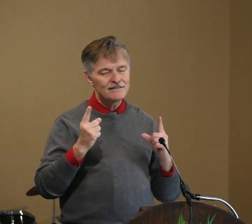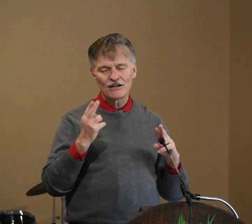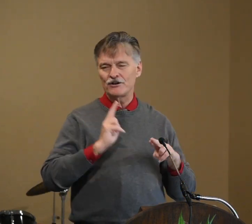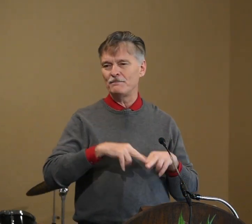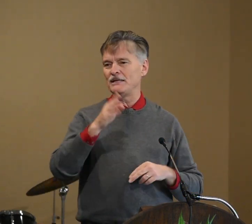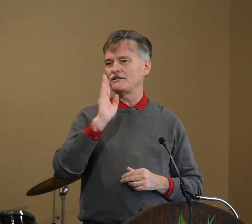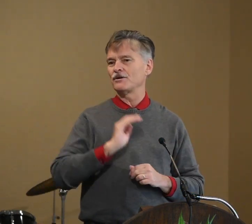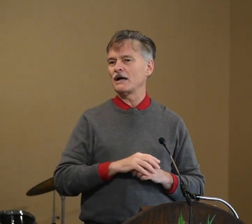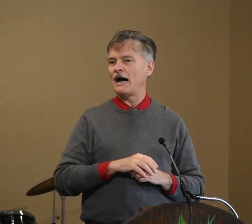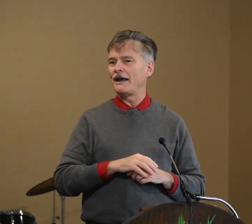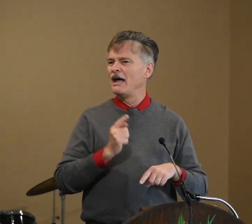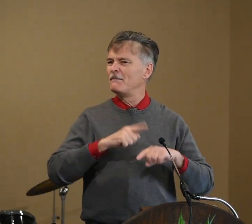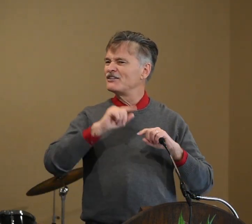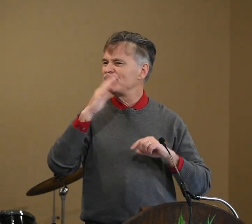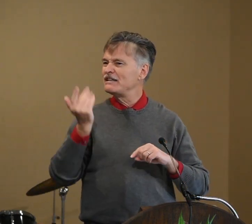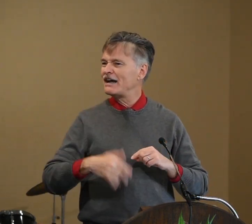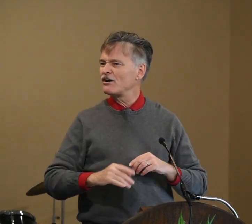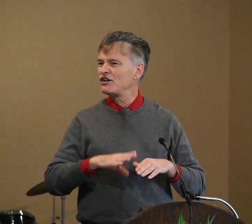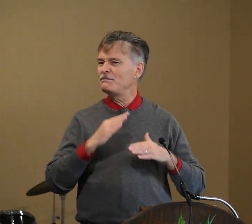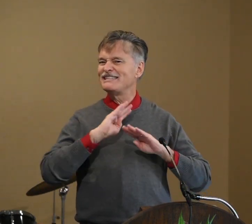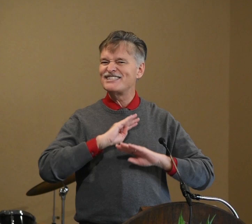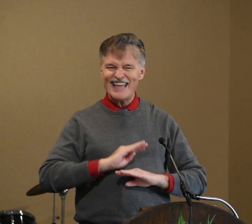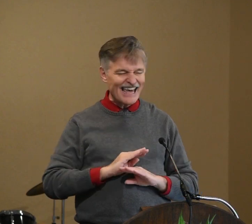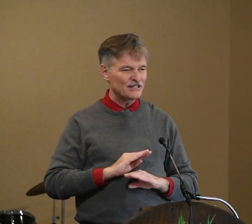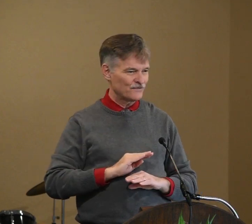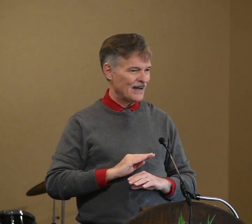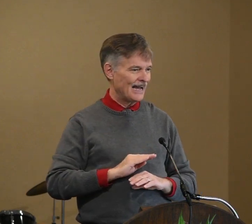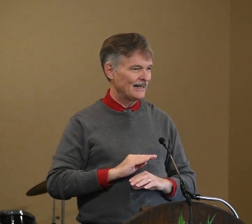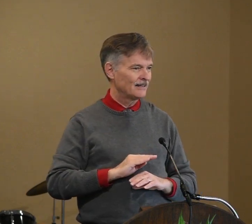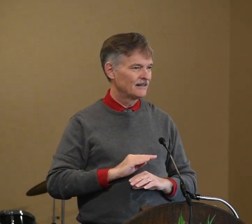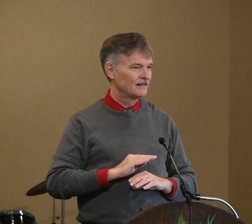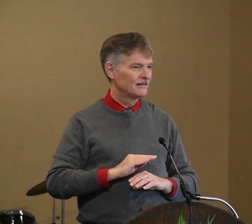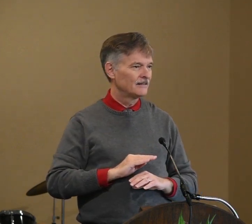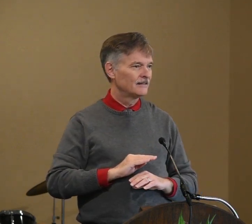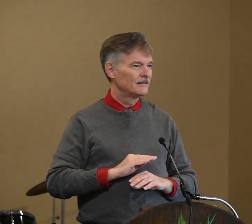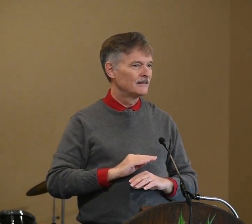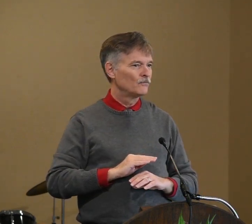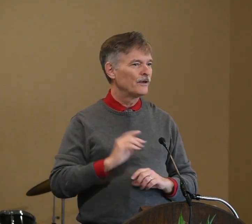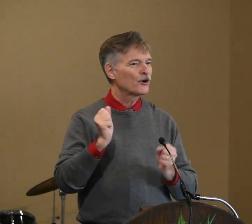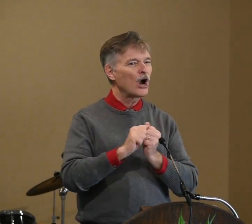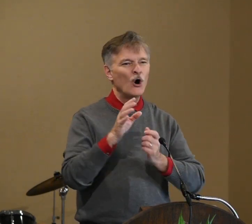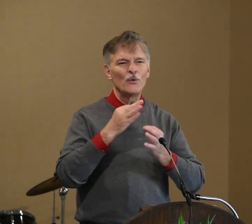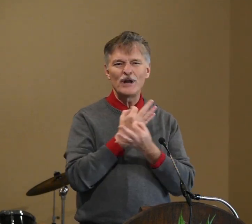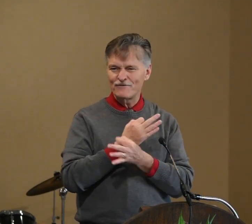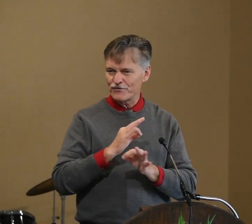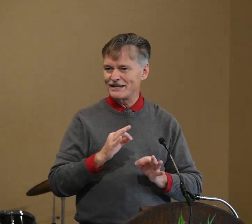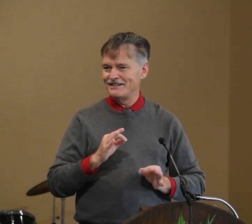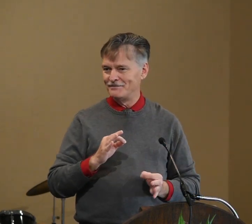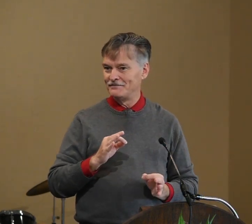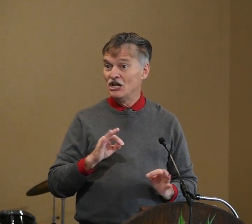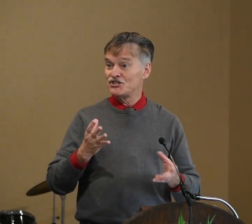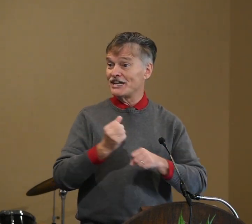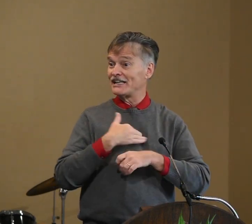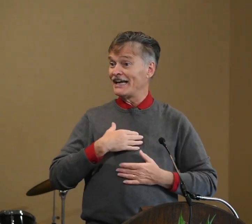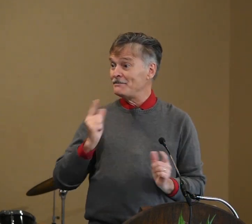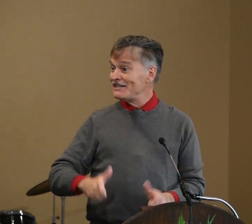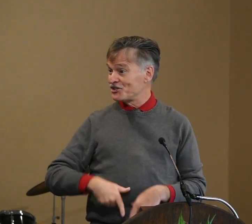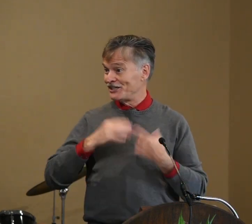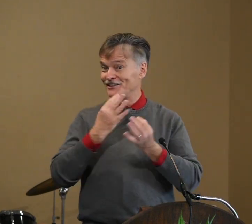Amazing, her dependence on God. But she never could be satisfied with her own freedom. She claimed it. She